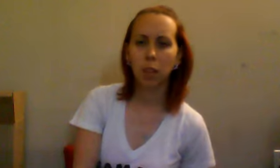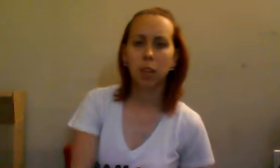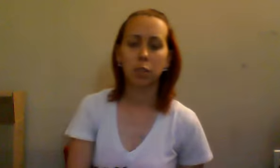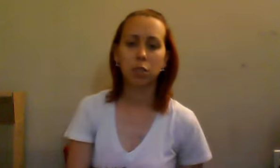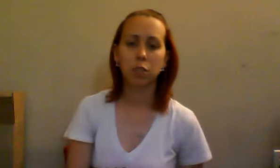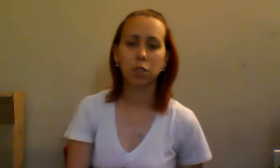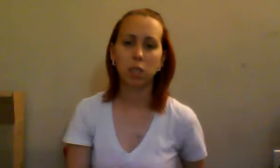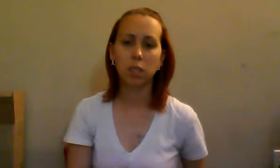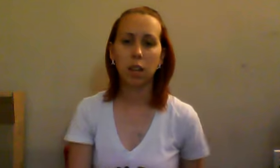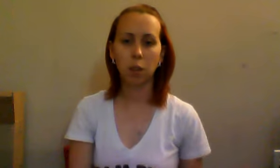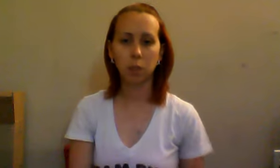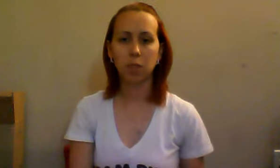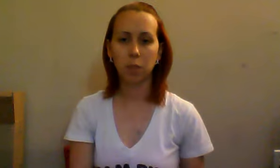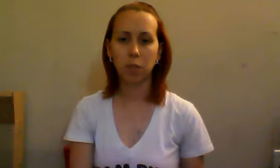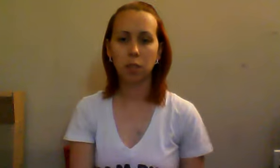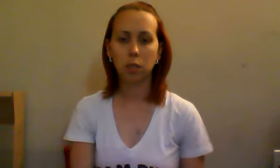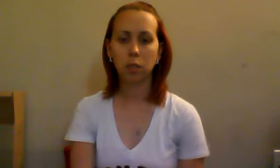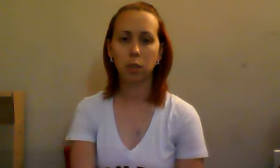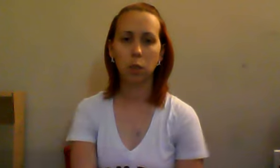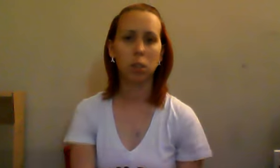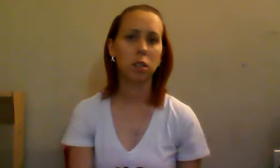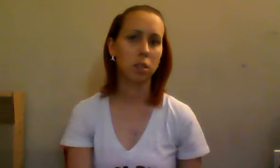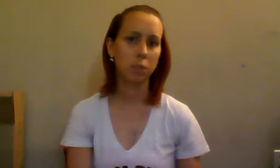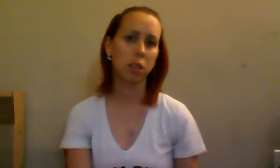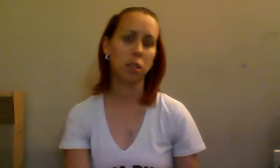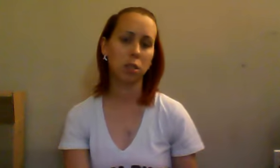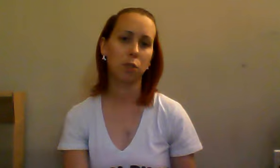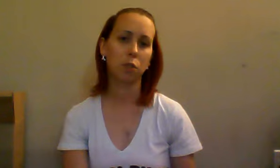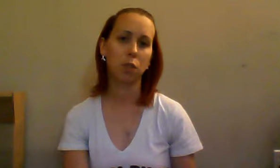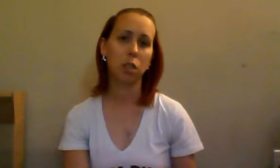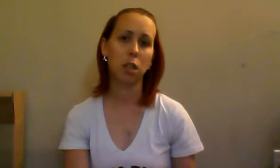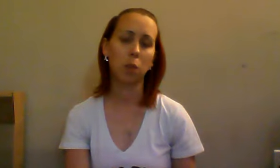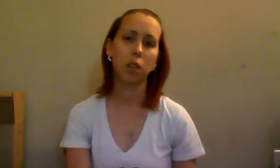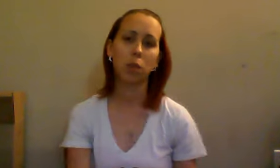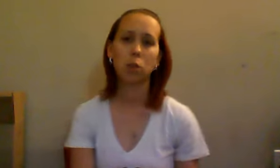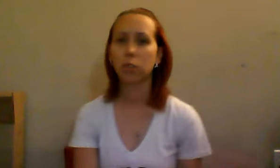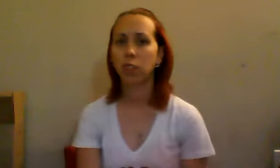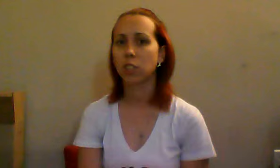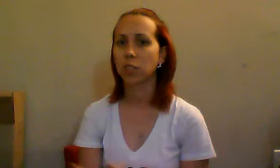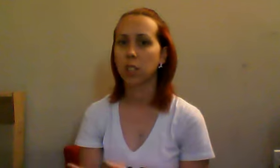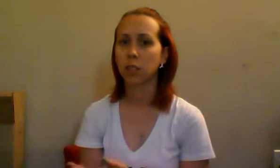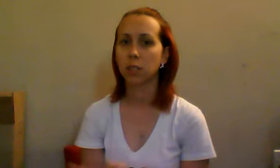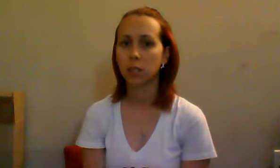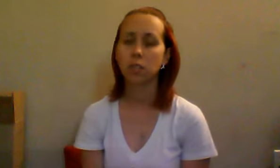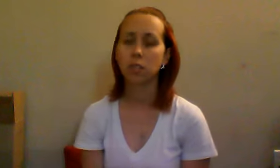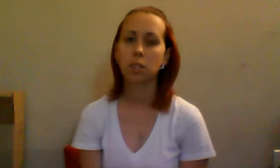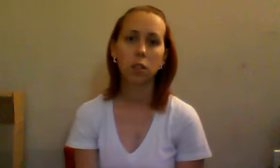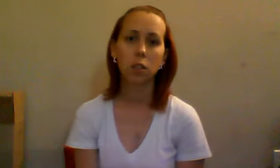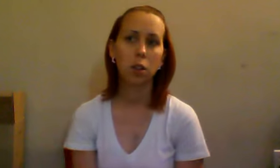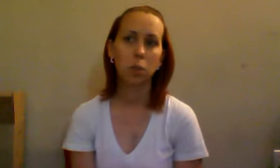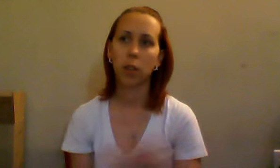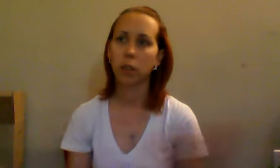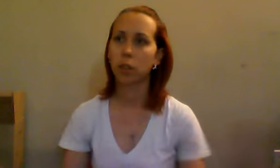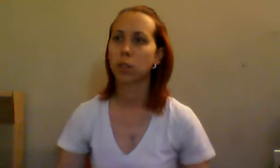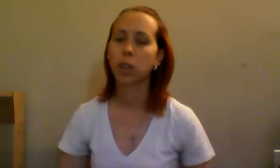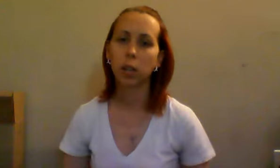If a student needs help with something, if they're working on something that's difficult and they need help with it, or if they just need assistance with tying their